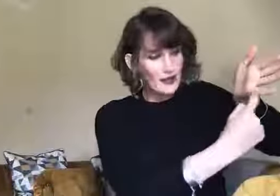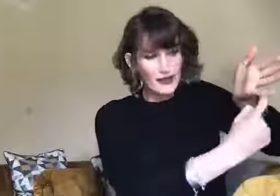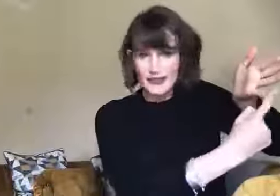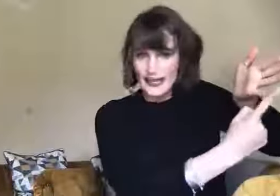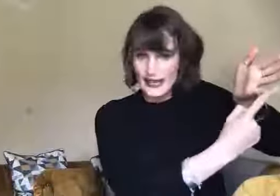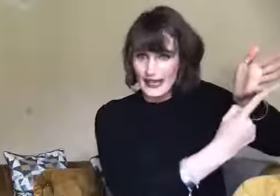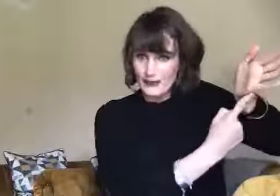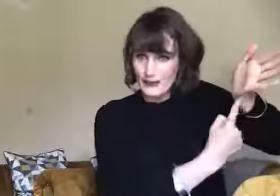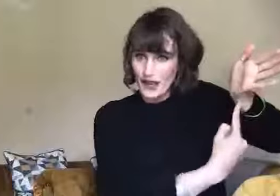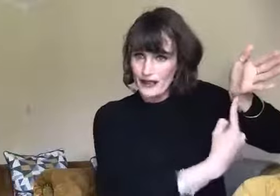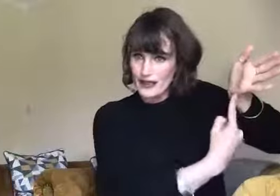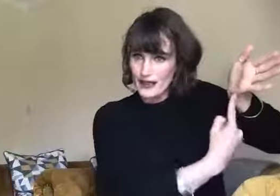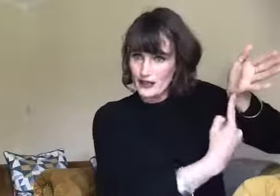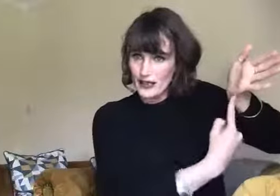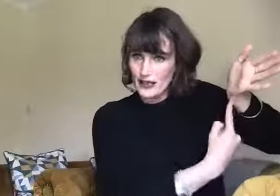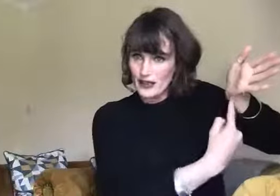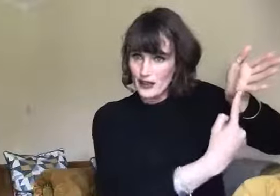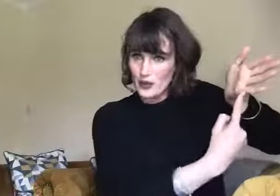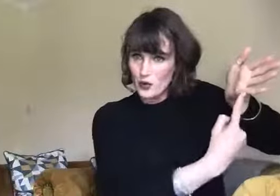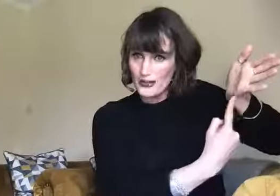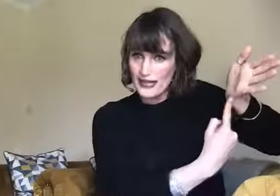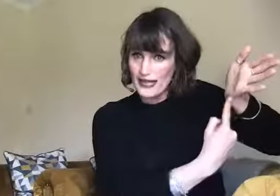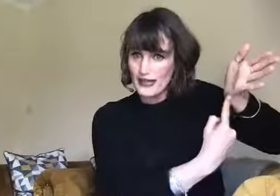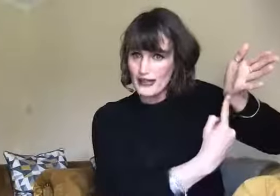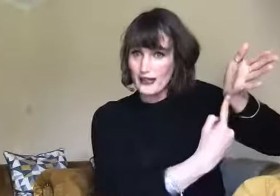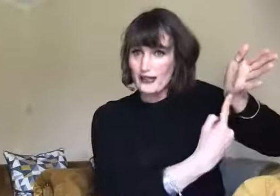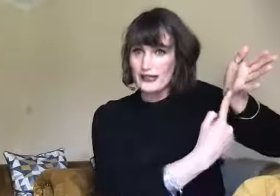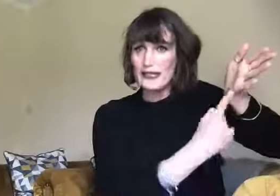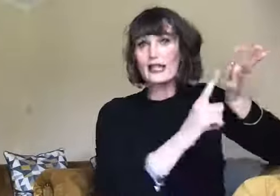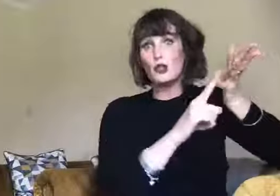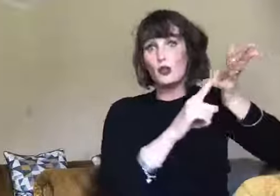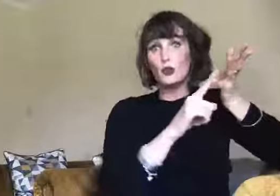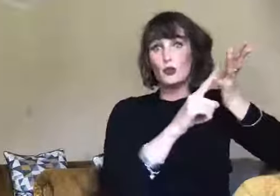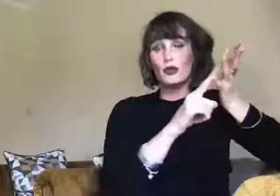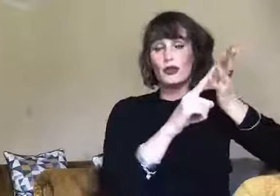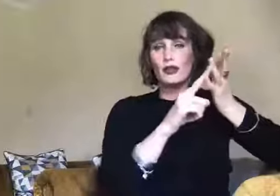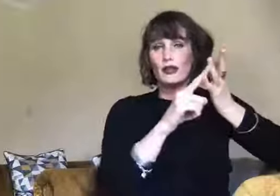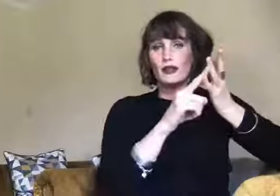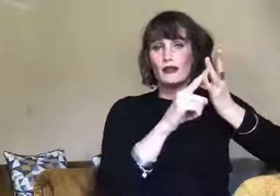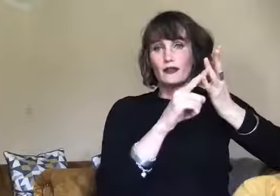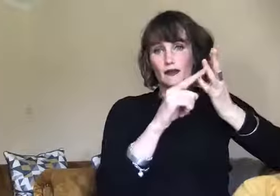line into here? And then that is like your T. T, U,